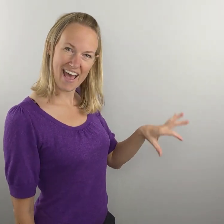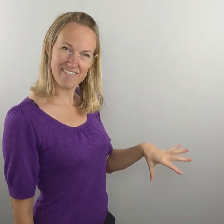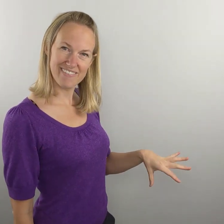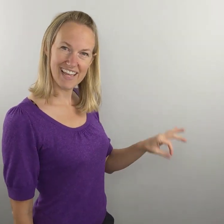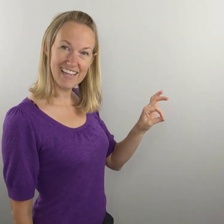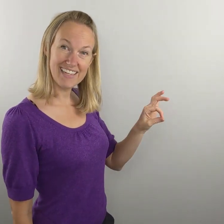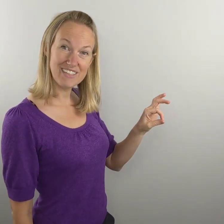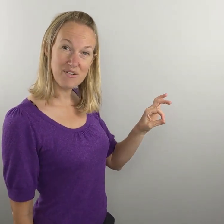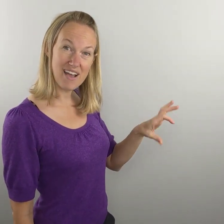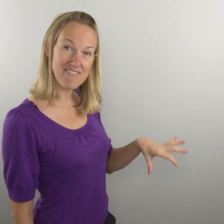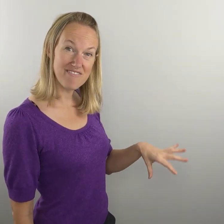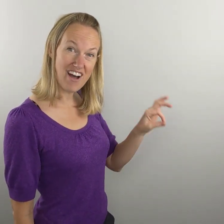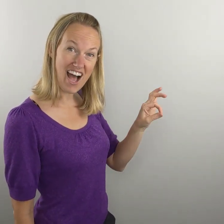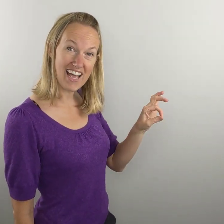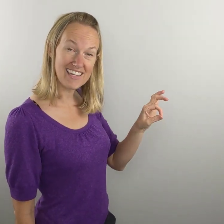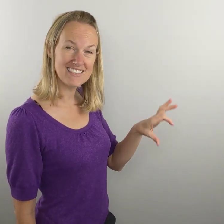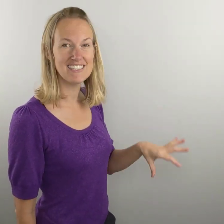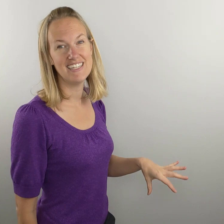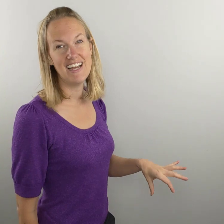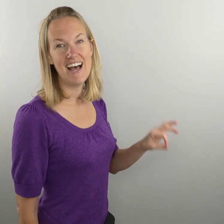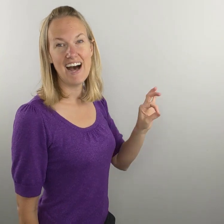F, okay? In you, I find